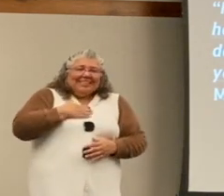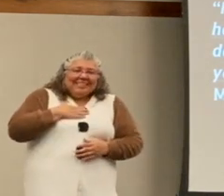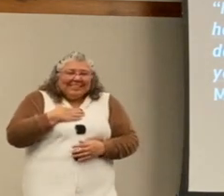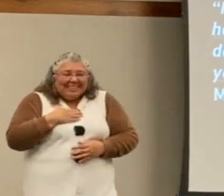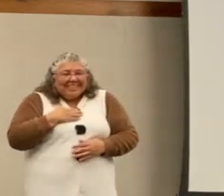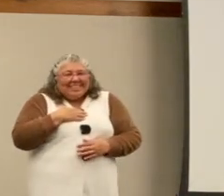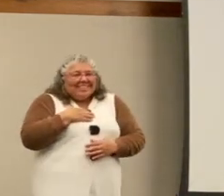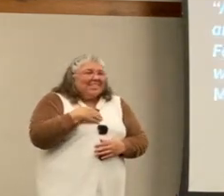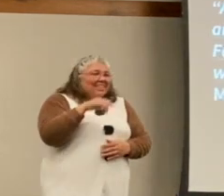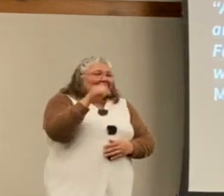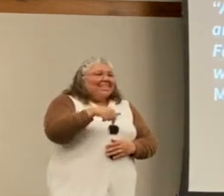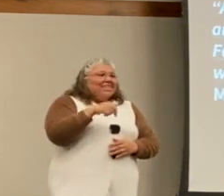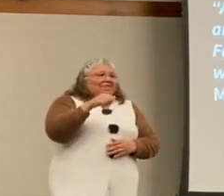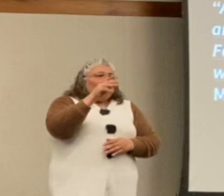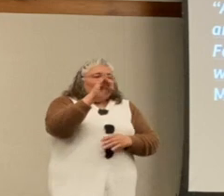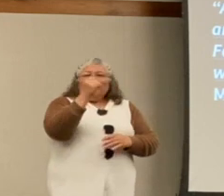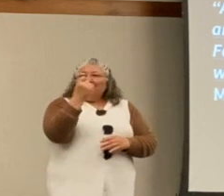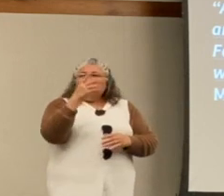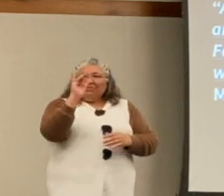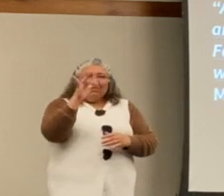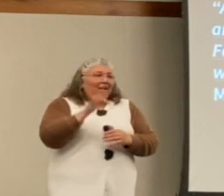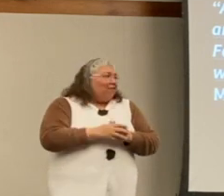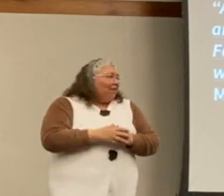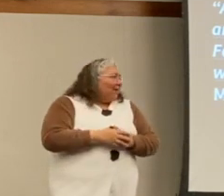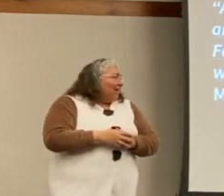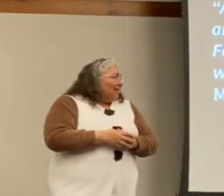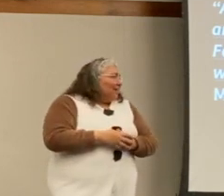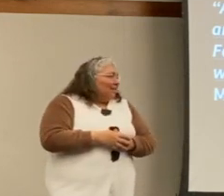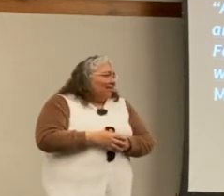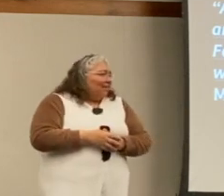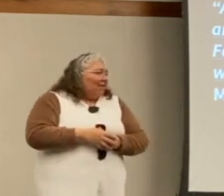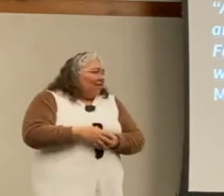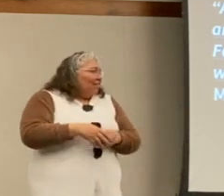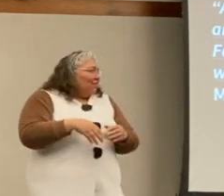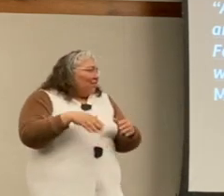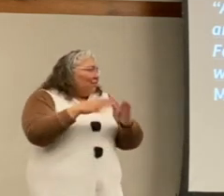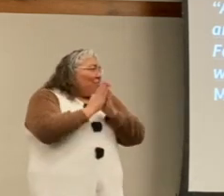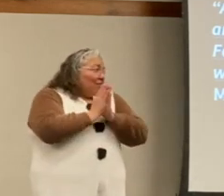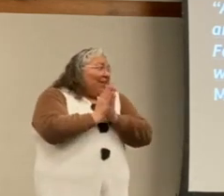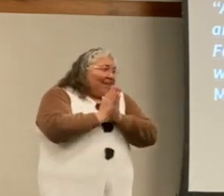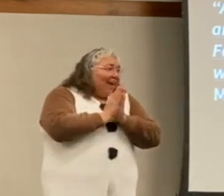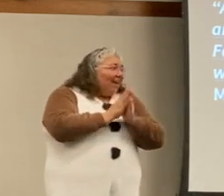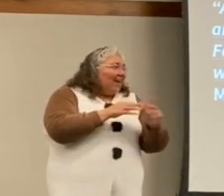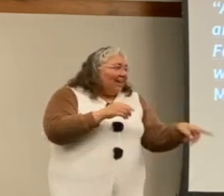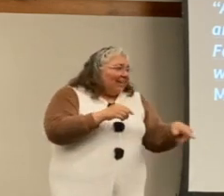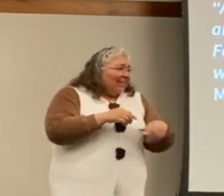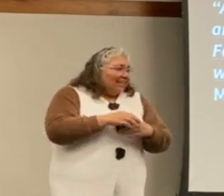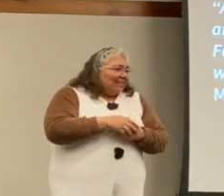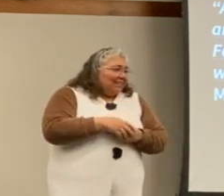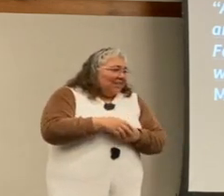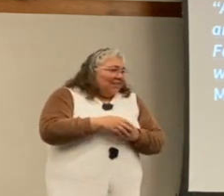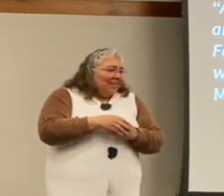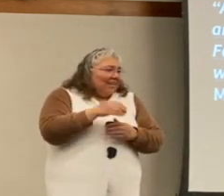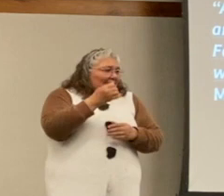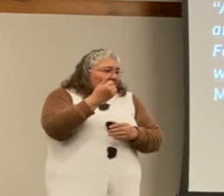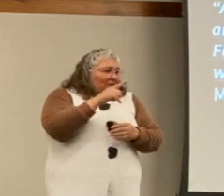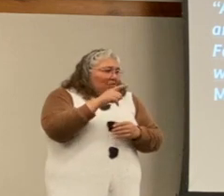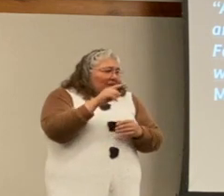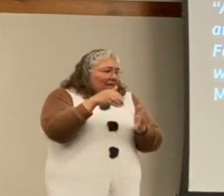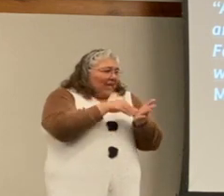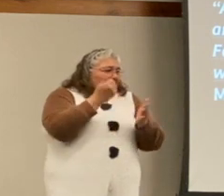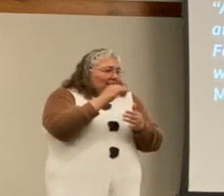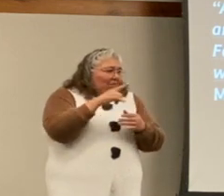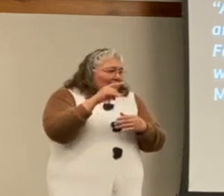11, 25 says this, and whenever you stand praying, if you have anything against anyone, forgive